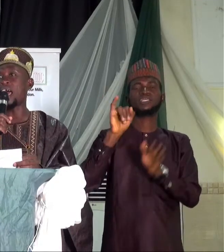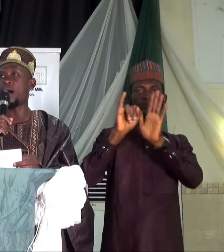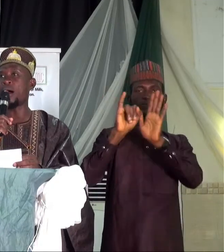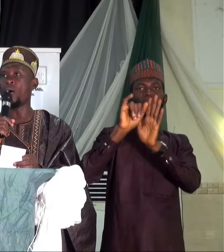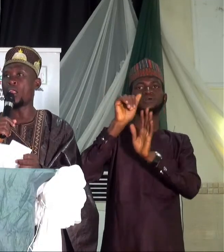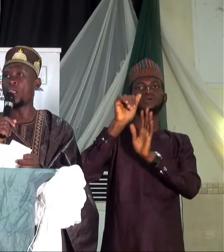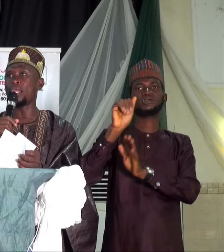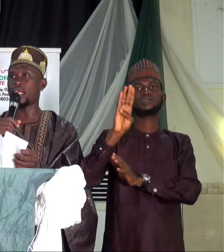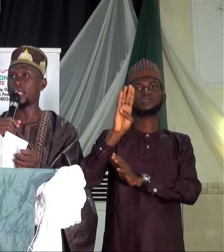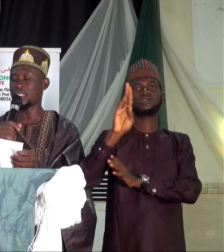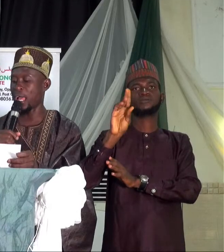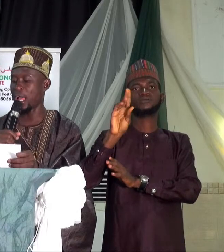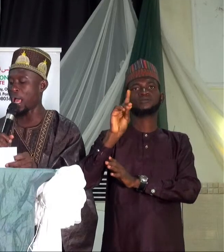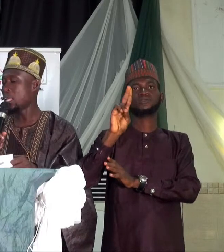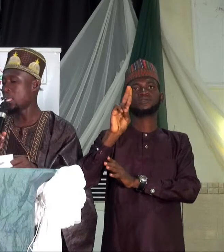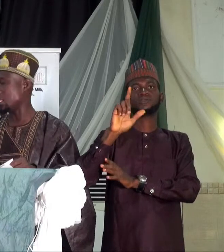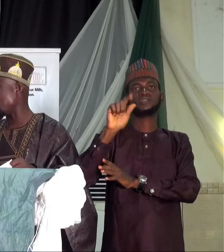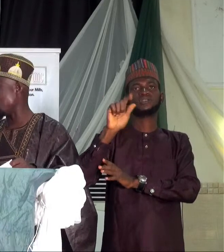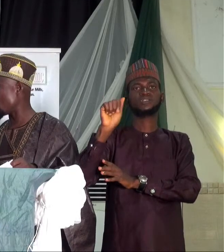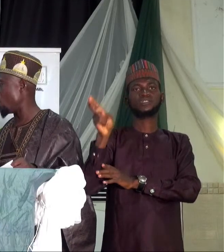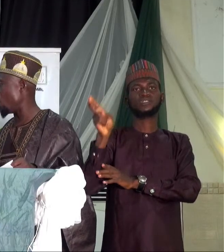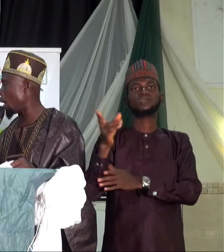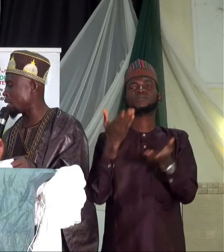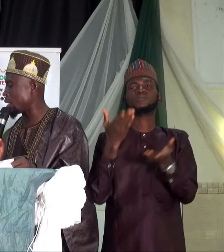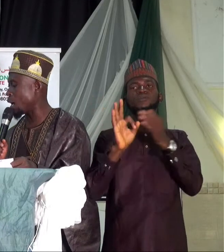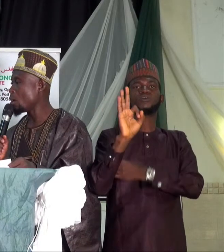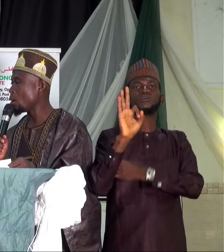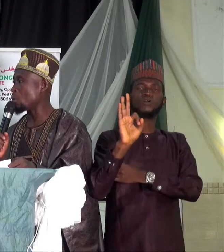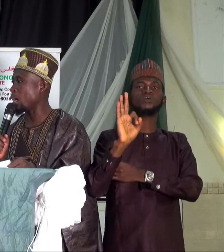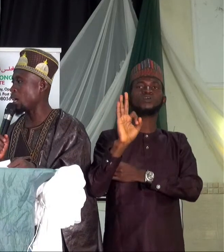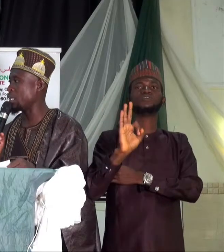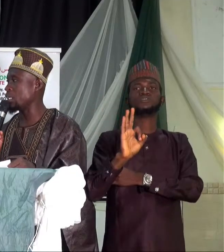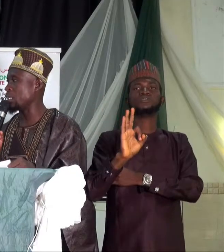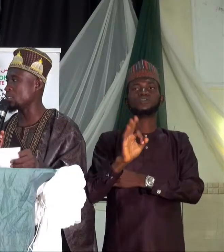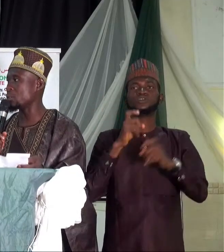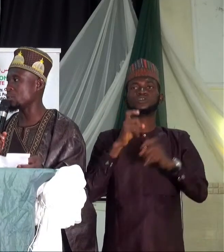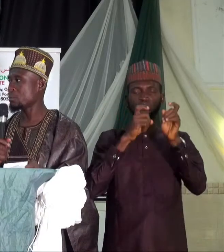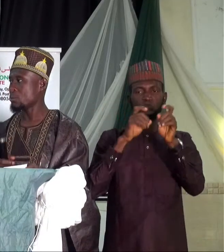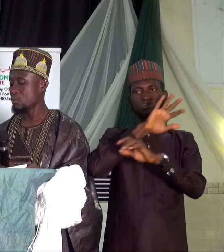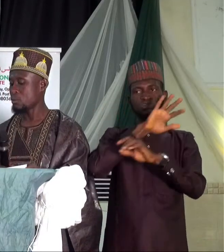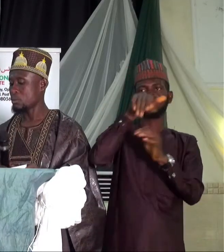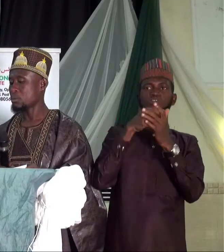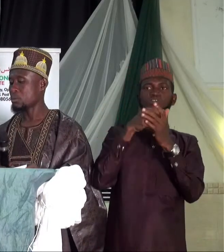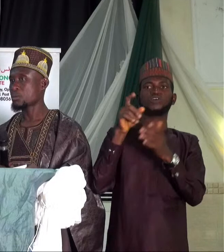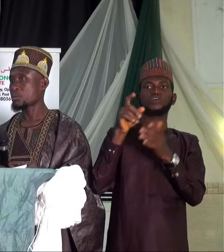Alawo Olorun ba se le sadada jazakumullahu anna kull khairin.